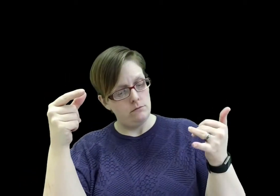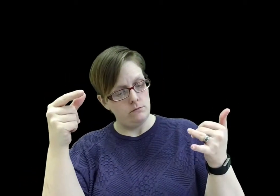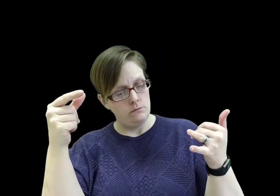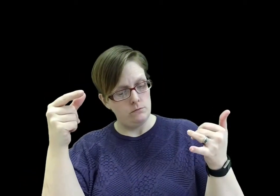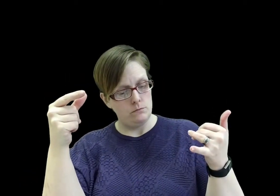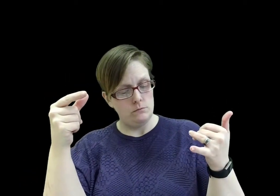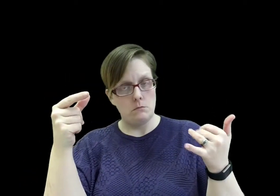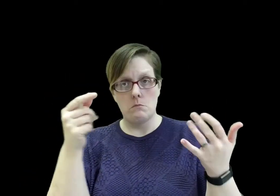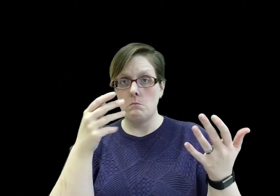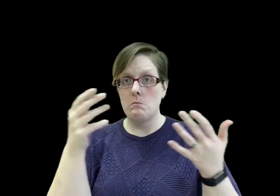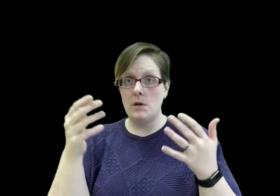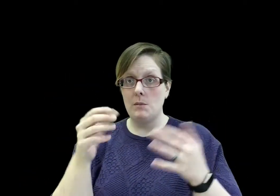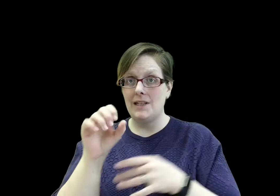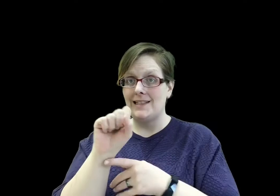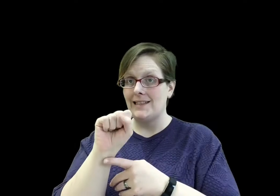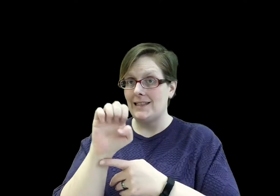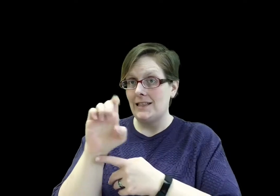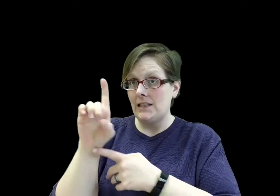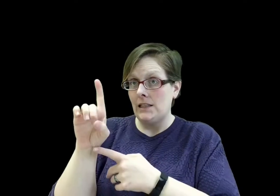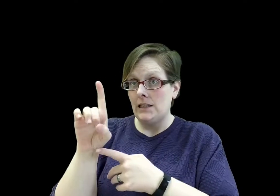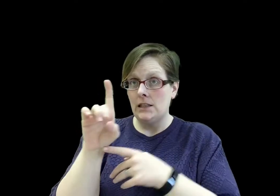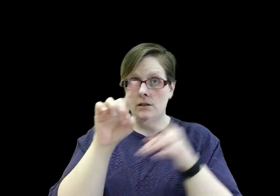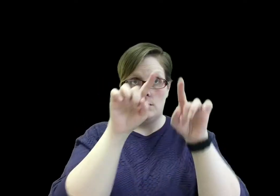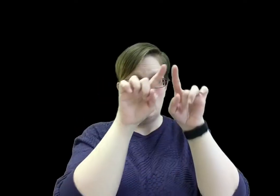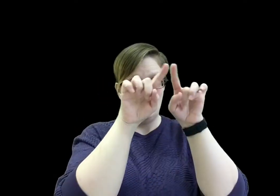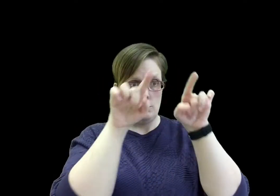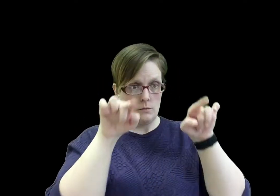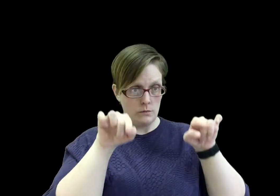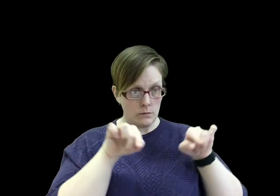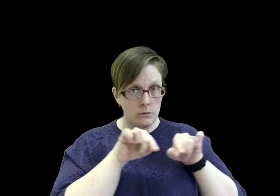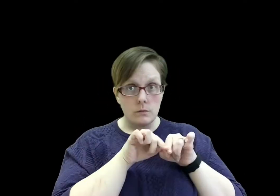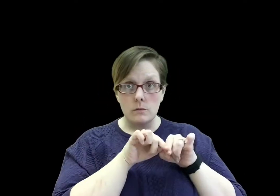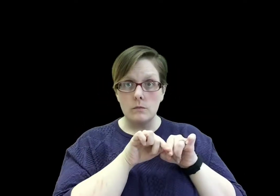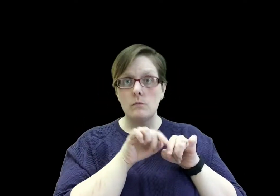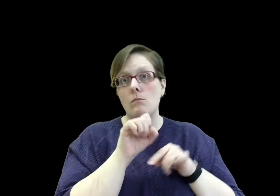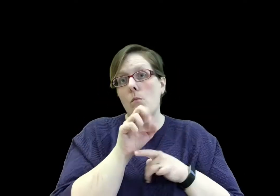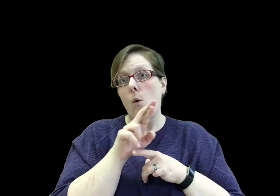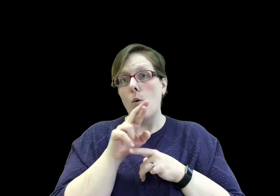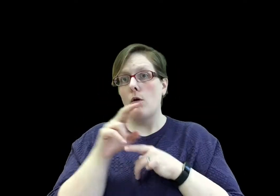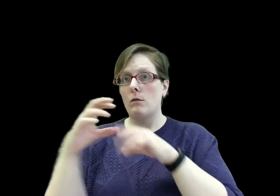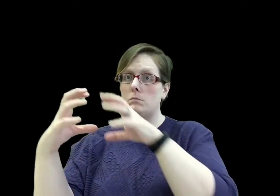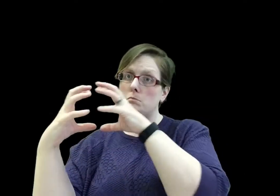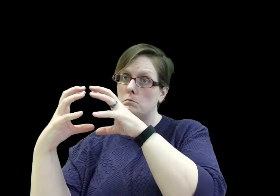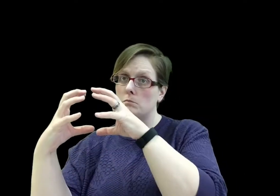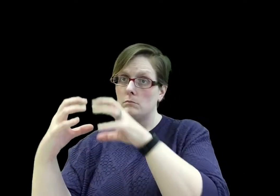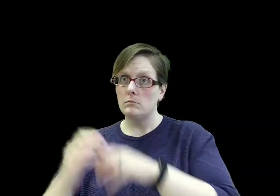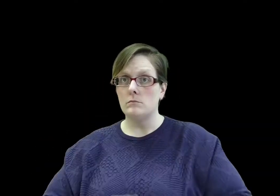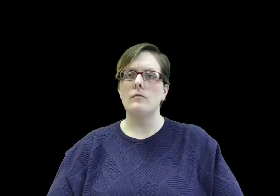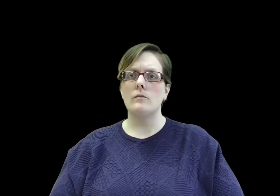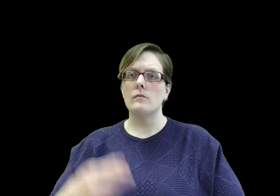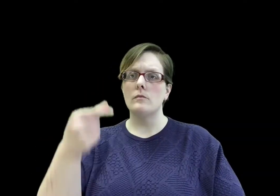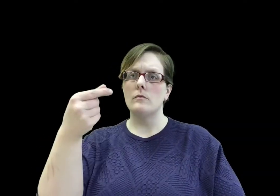it's green or it's yellow. Maybe the seed looks like a teardrop or it looks more like a ball.